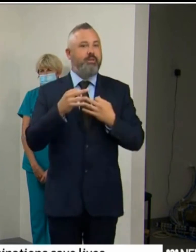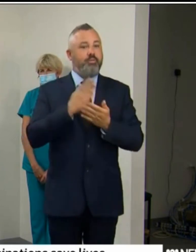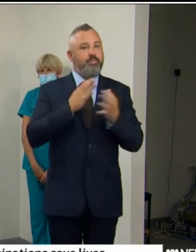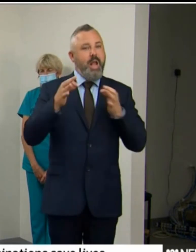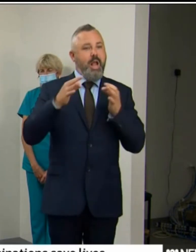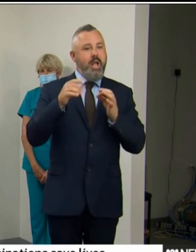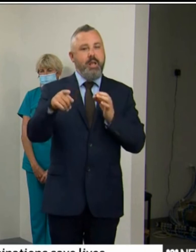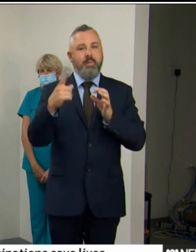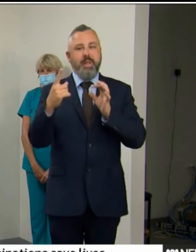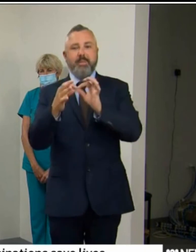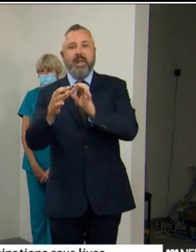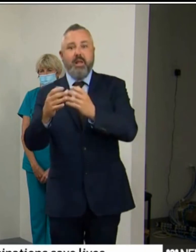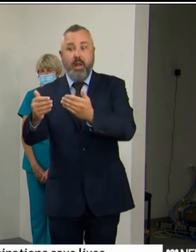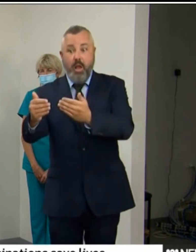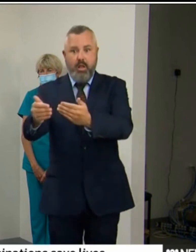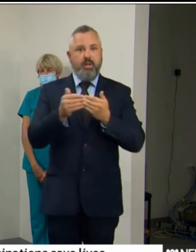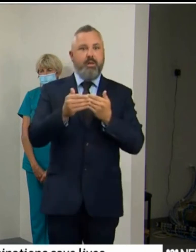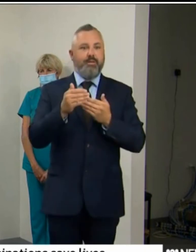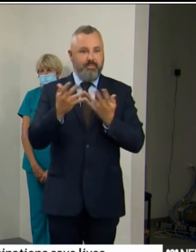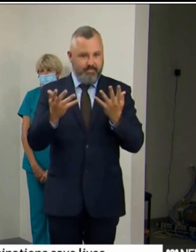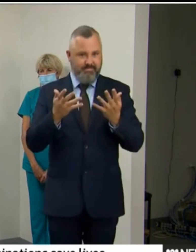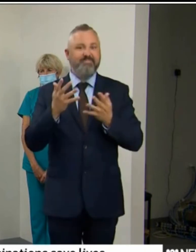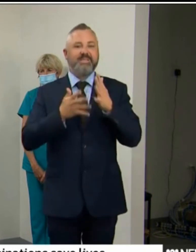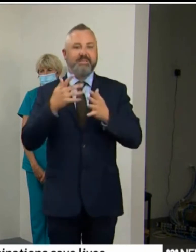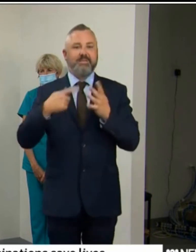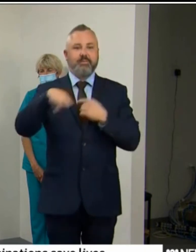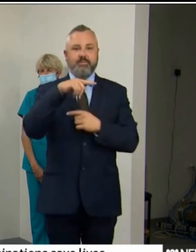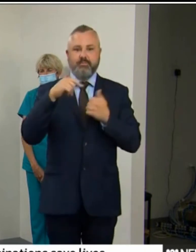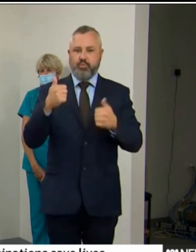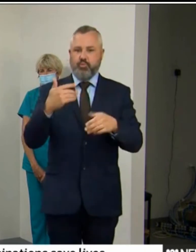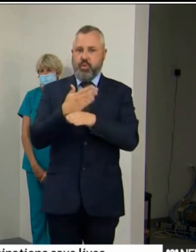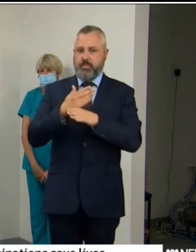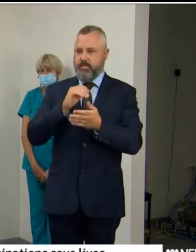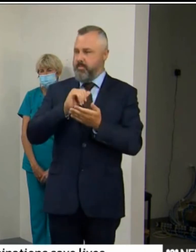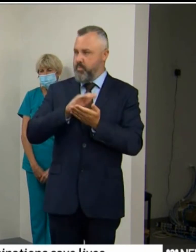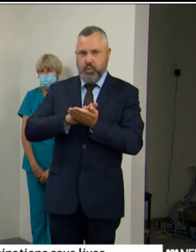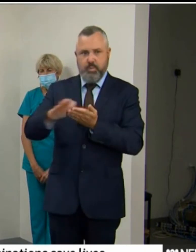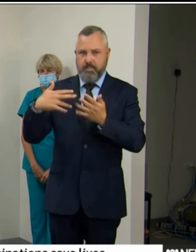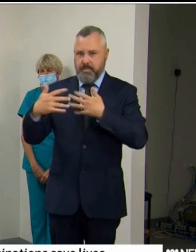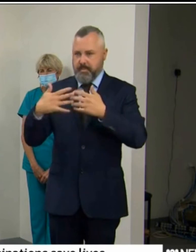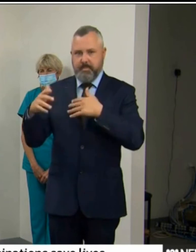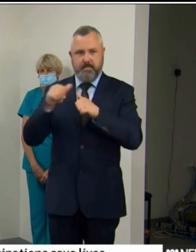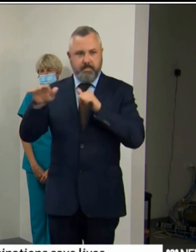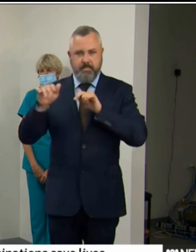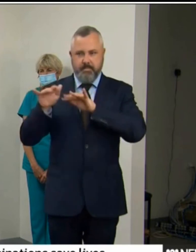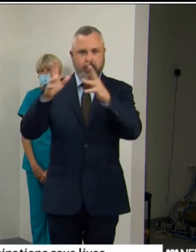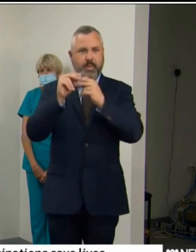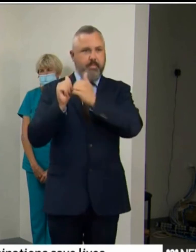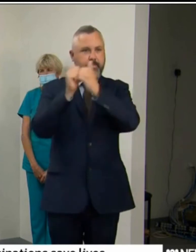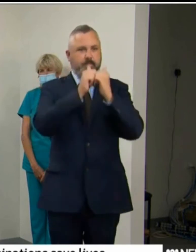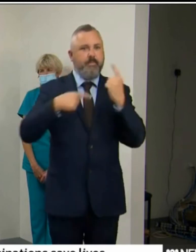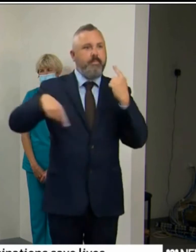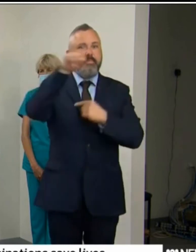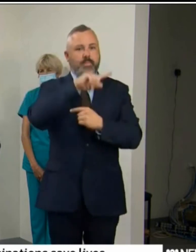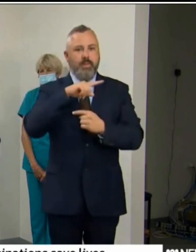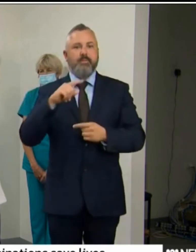some states and territories will include them, thanks to Brendan's work with the CEOs, as part of the 1A program going